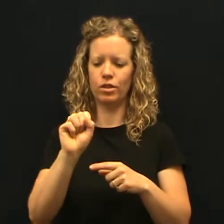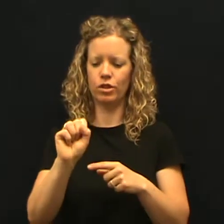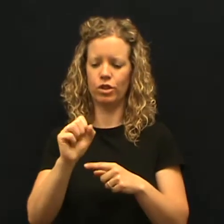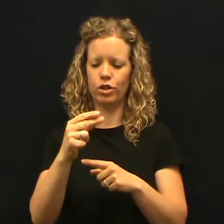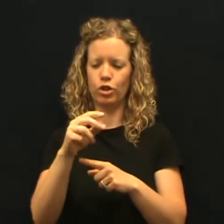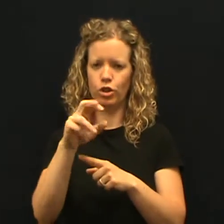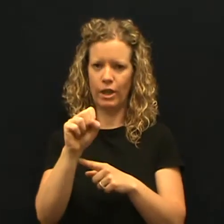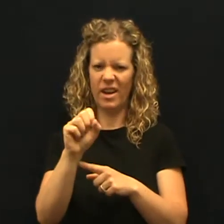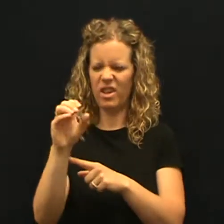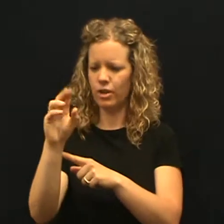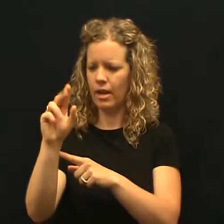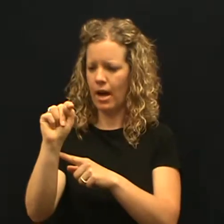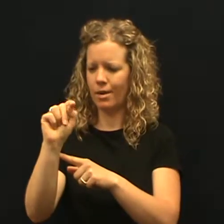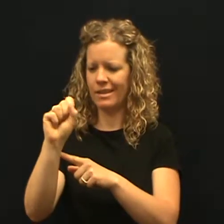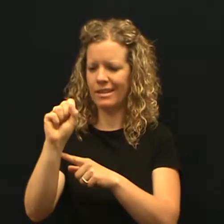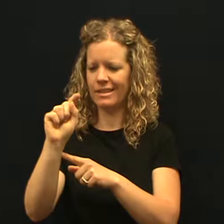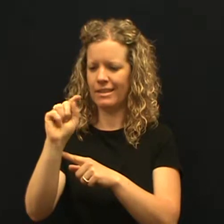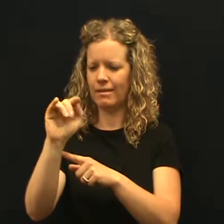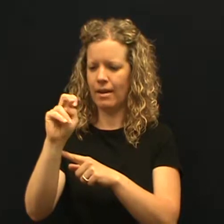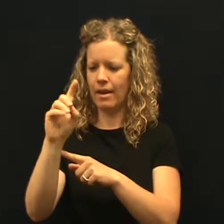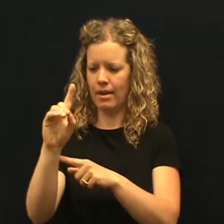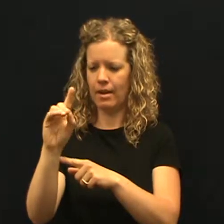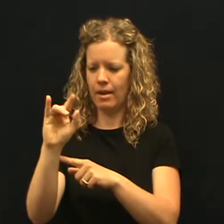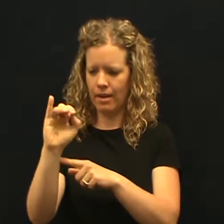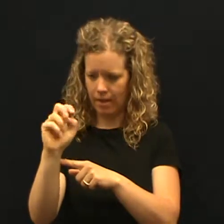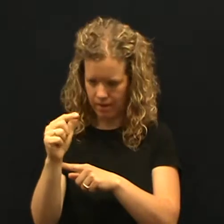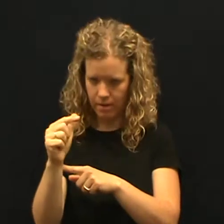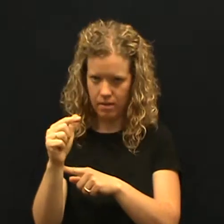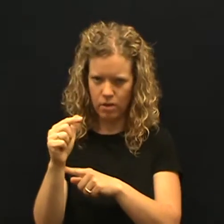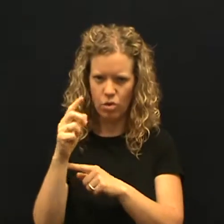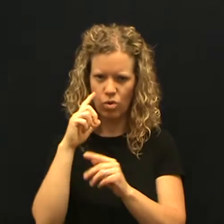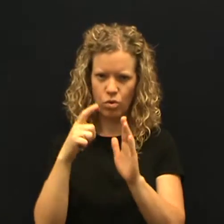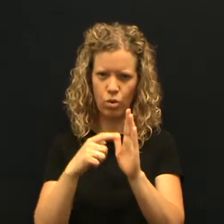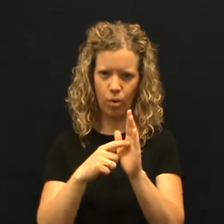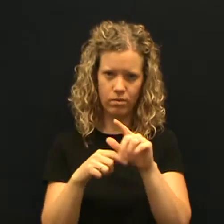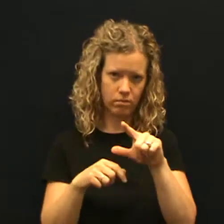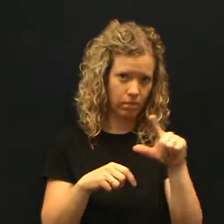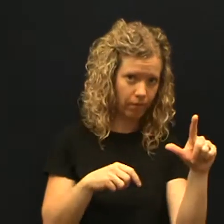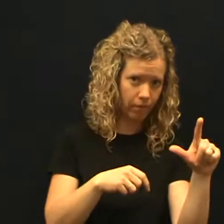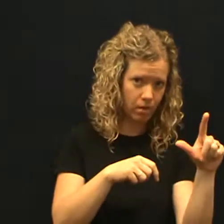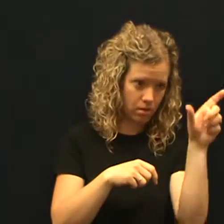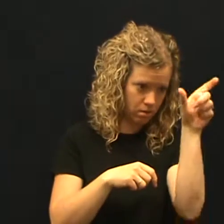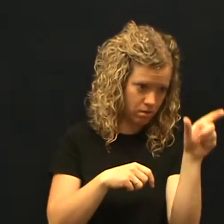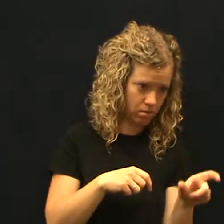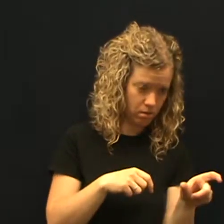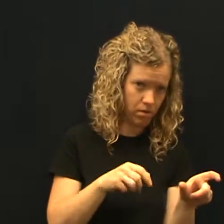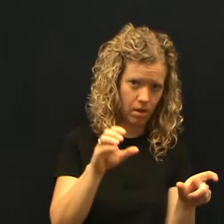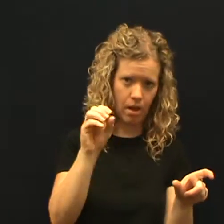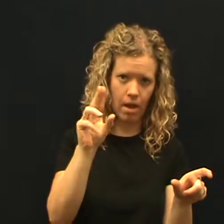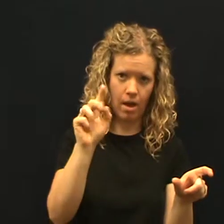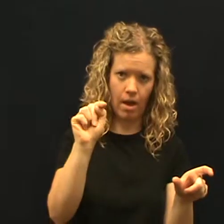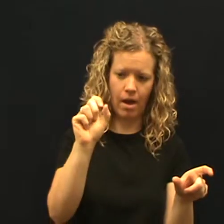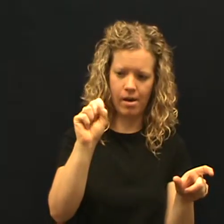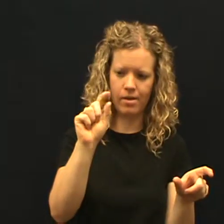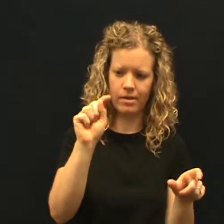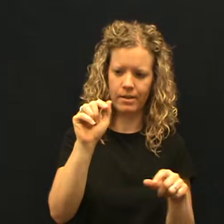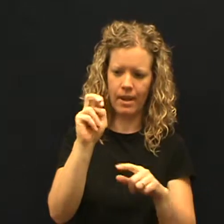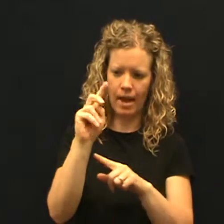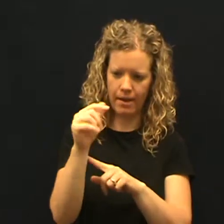of the illustration up there. We have outstanding shares, and then we have treasury shares. If